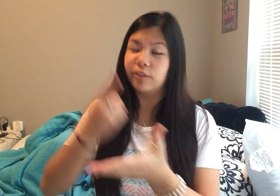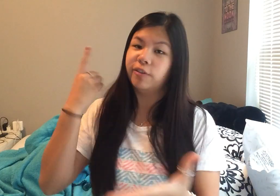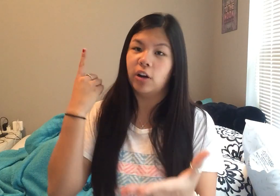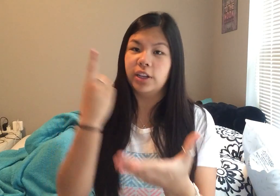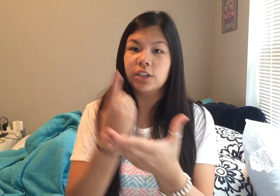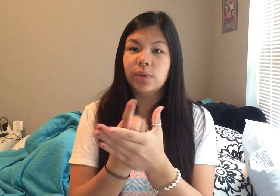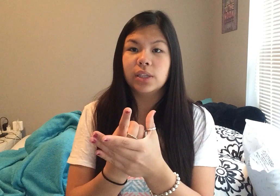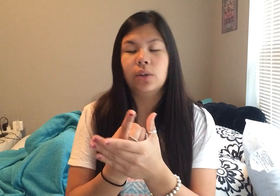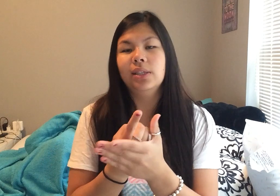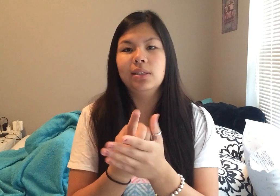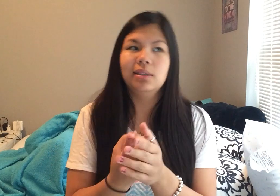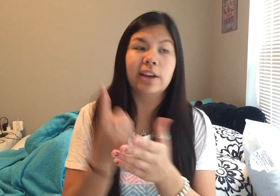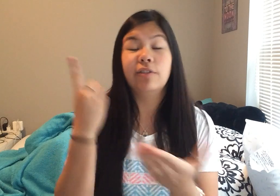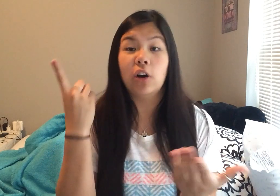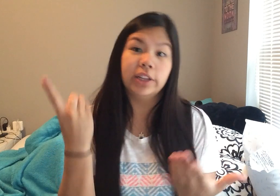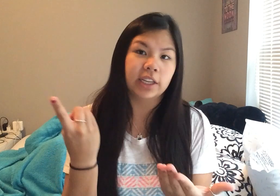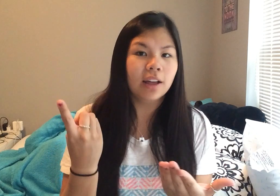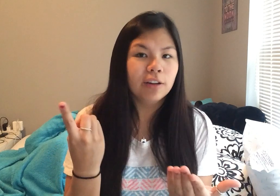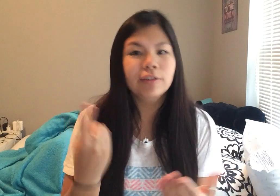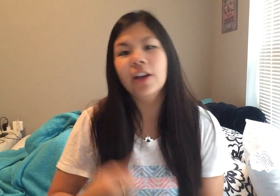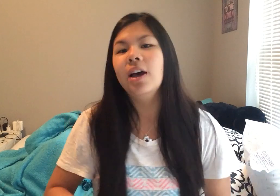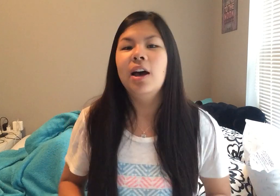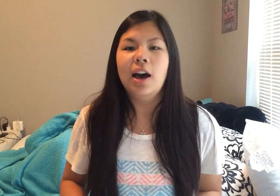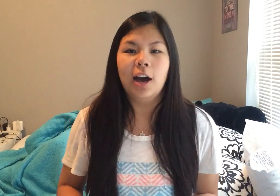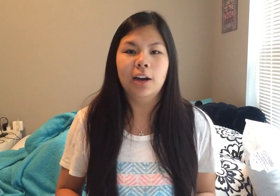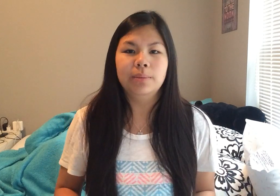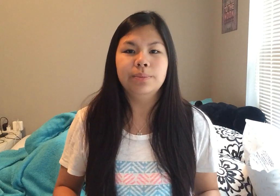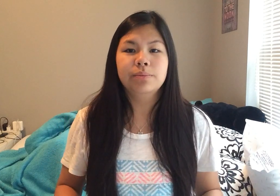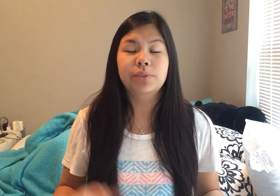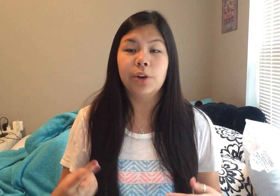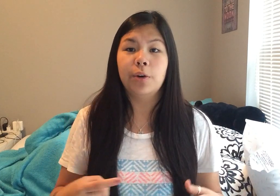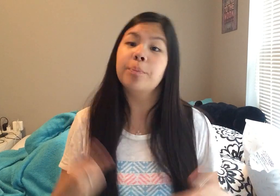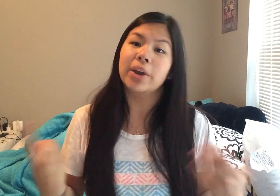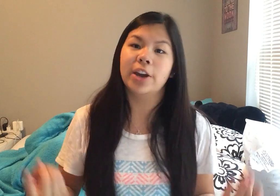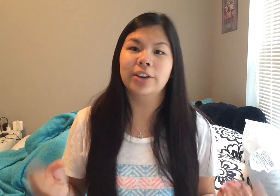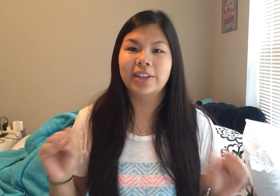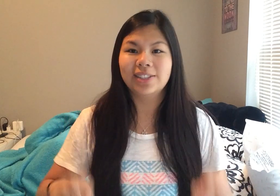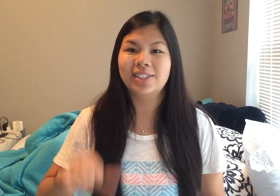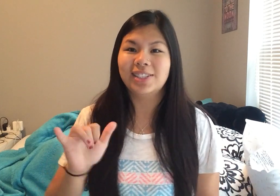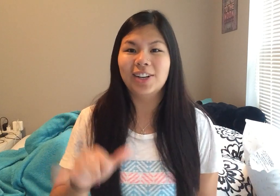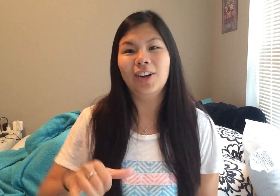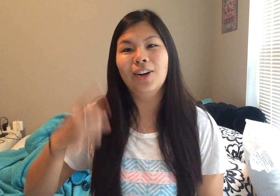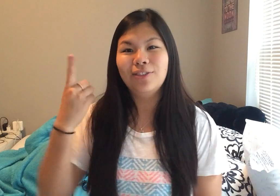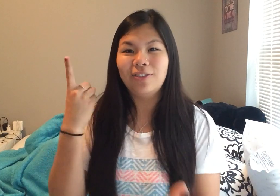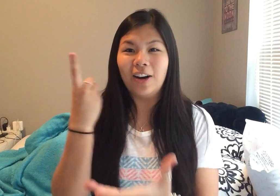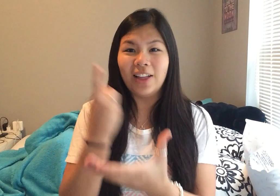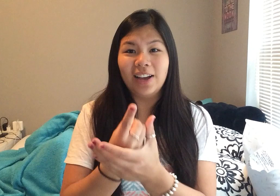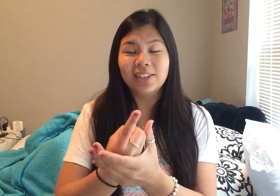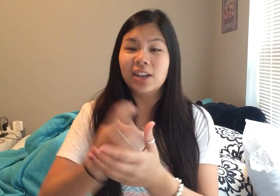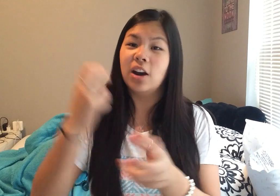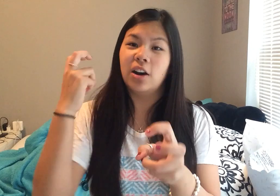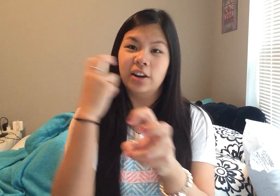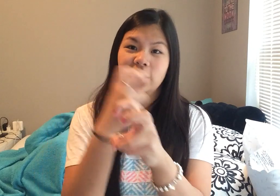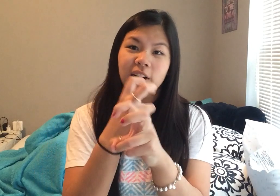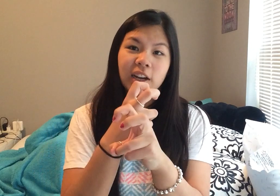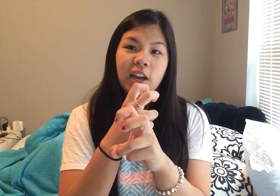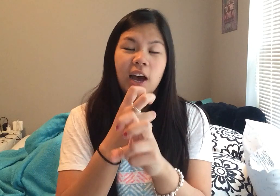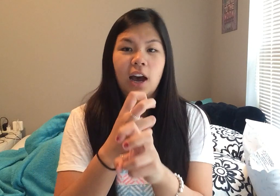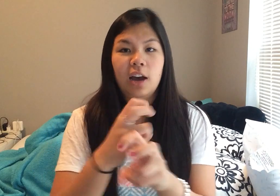fall into it. So that's like falling in love. So my heart can still fall as hard. You